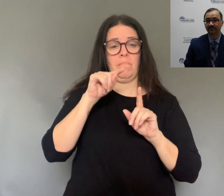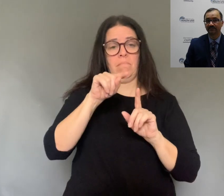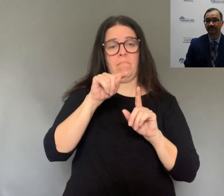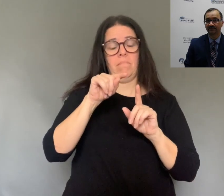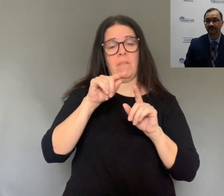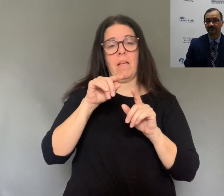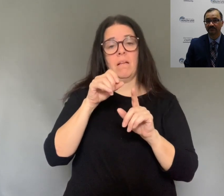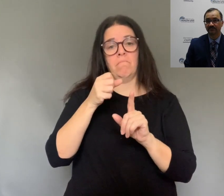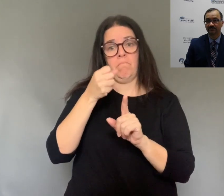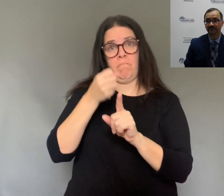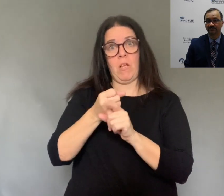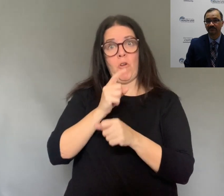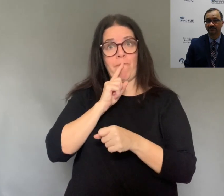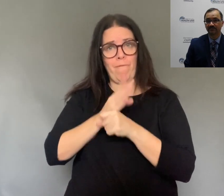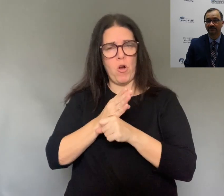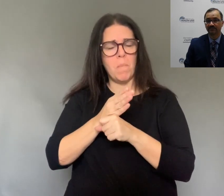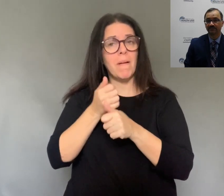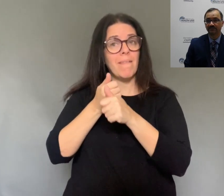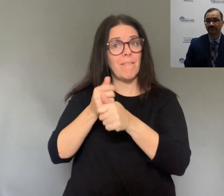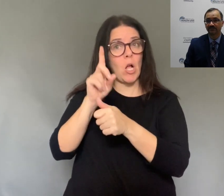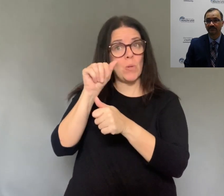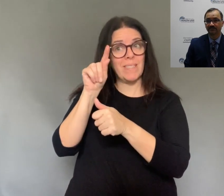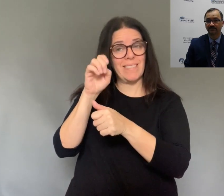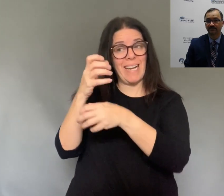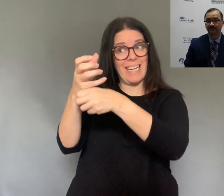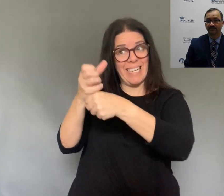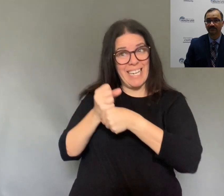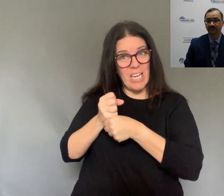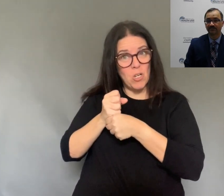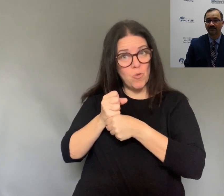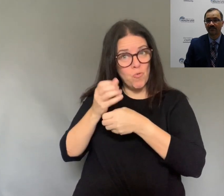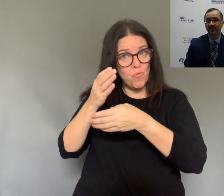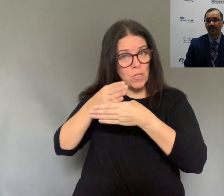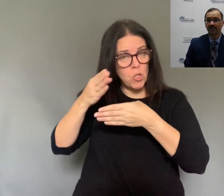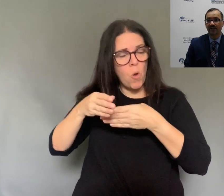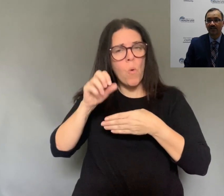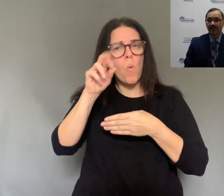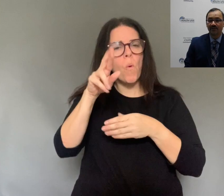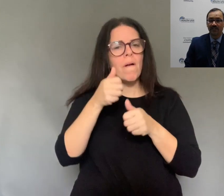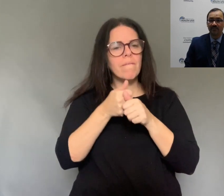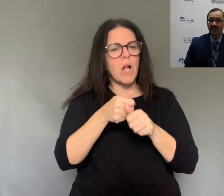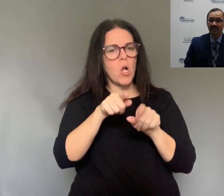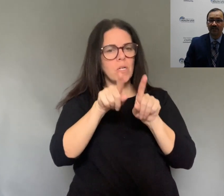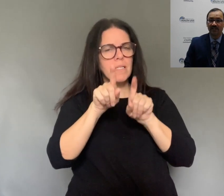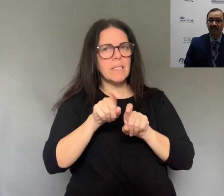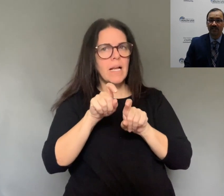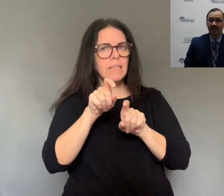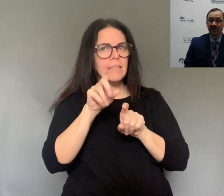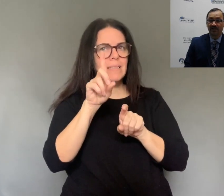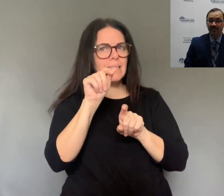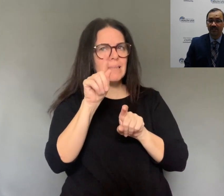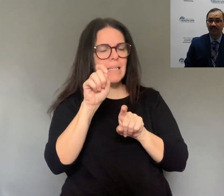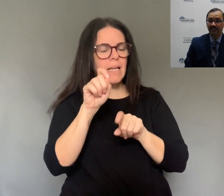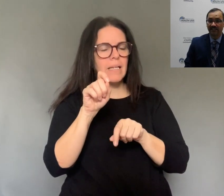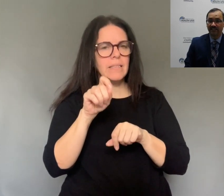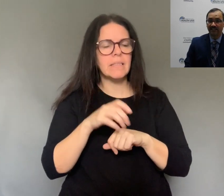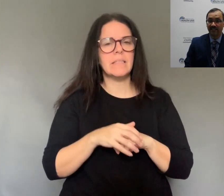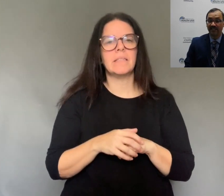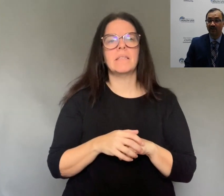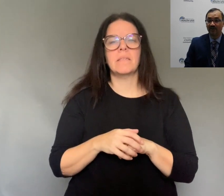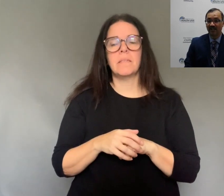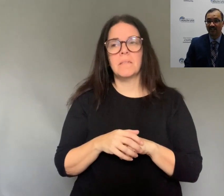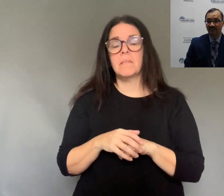when you took the test, or like just when you're looking at the timing of some of those graphs? So it depends on